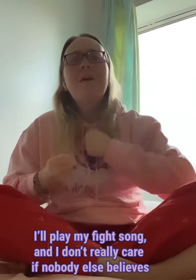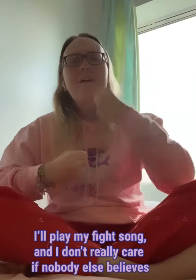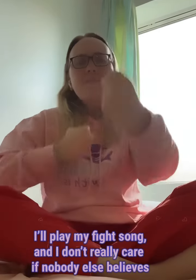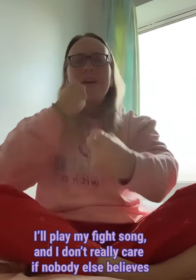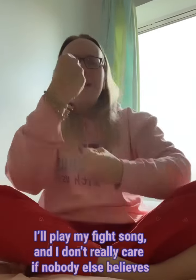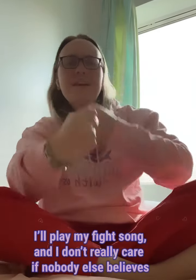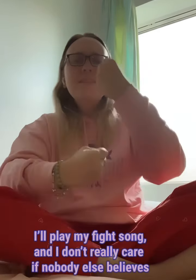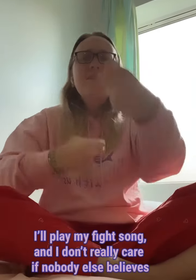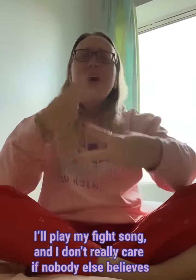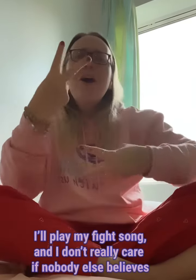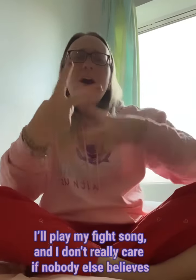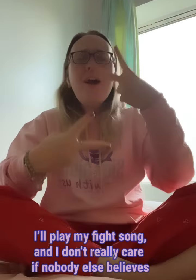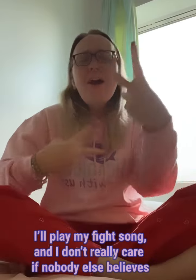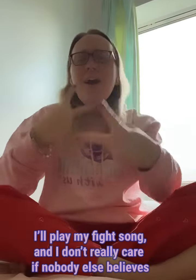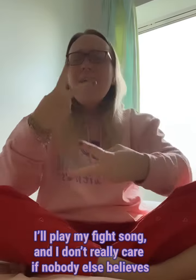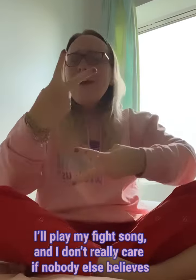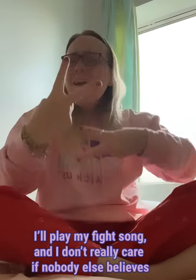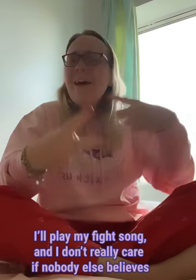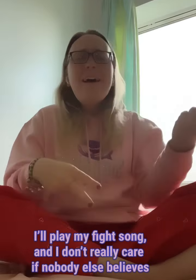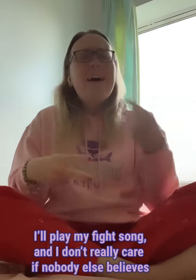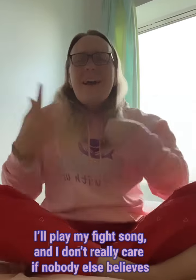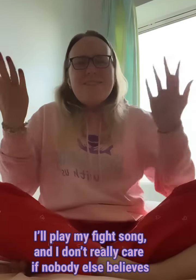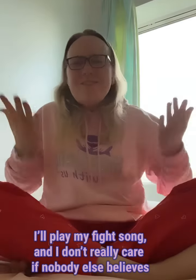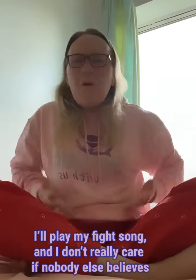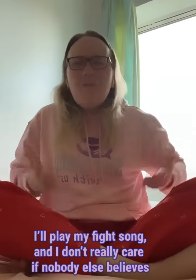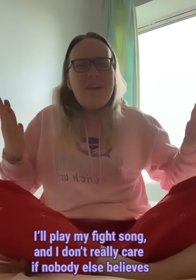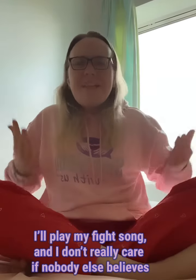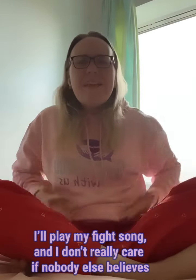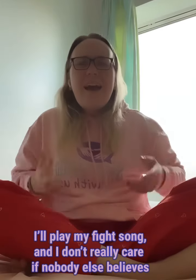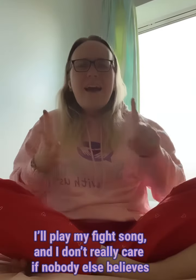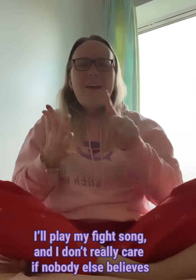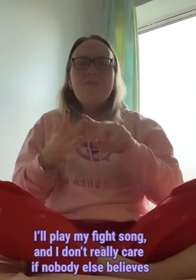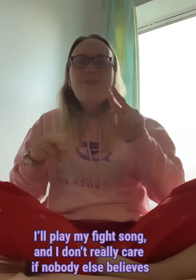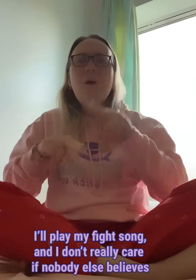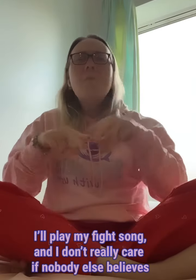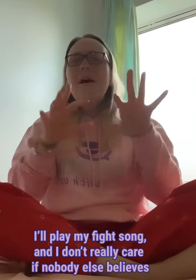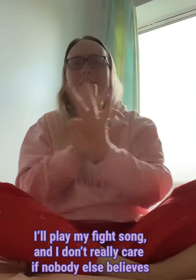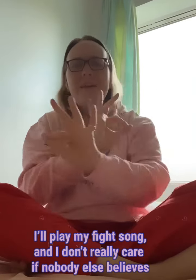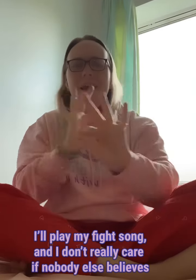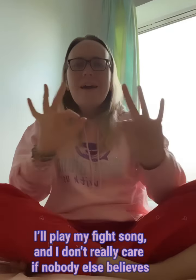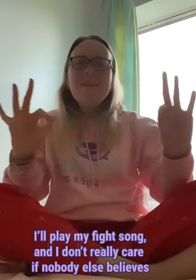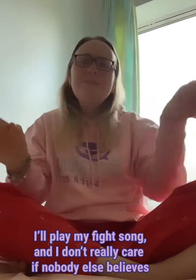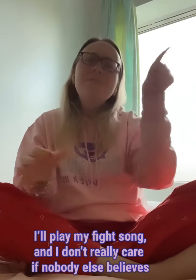my fight song. And I don't really care if nobody else